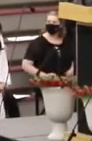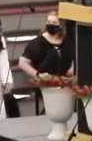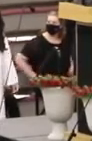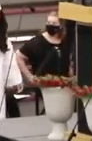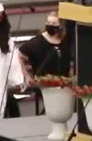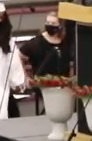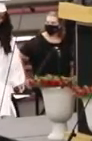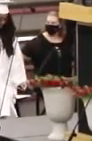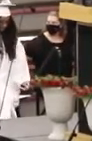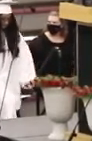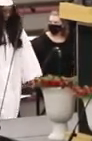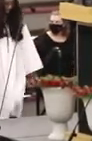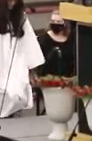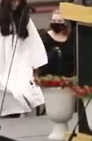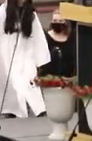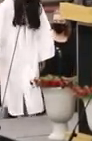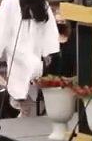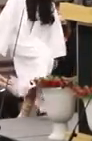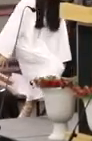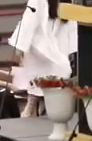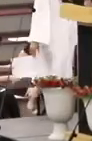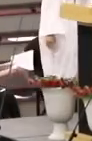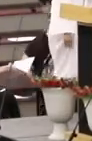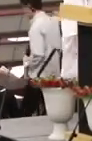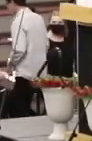Adriana Marie De Leon.